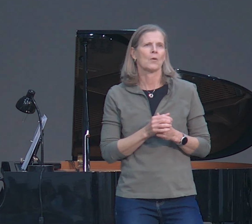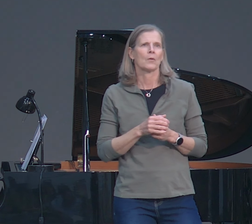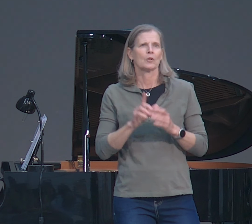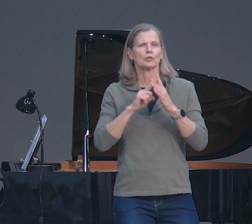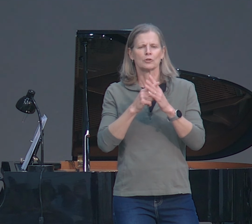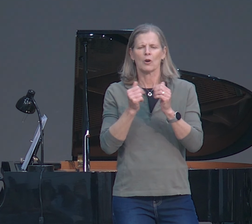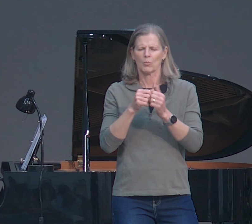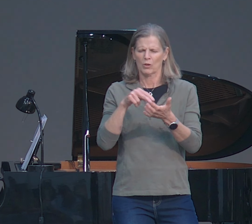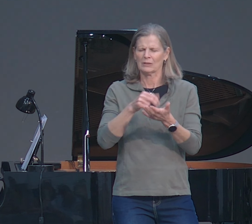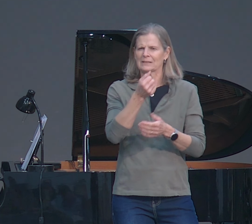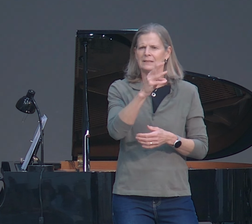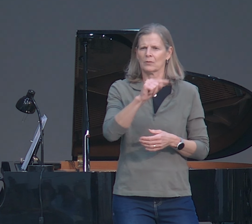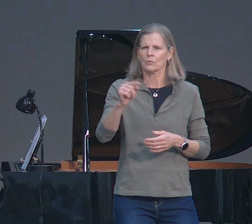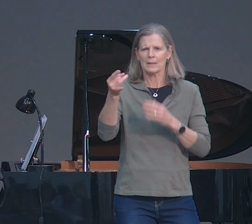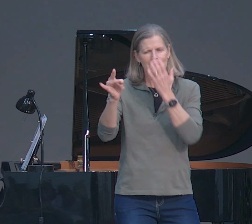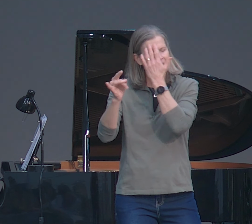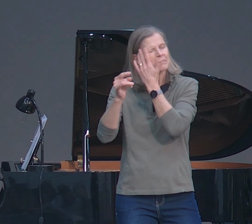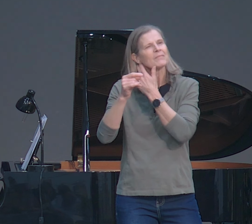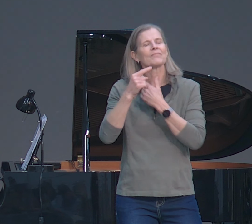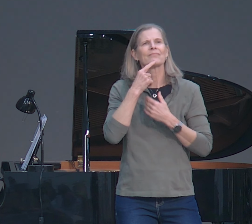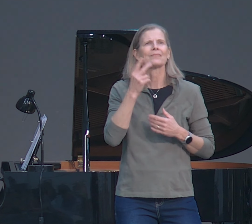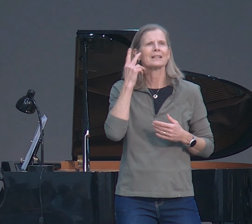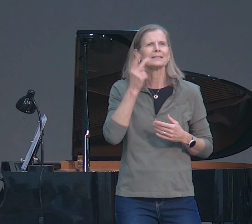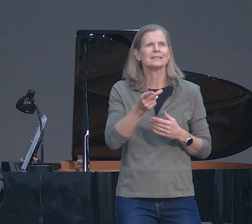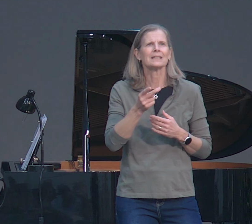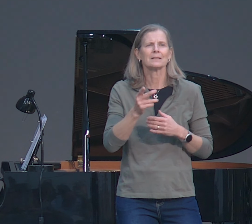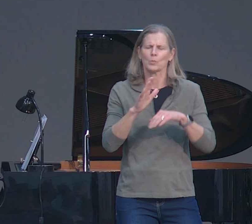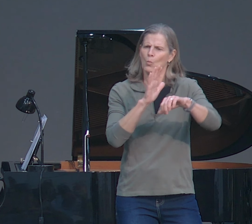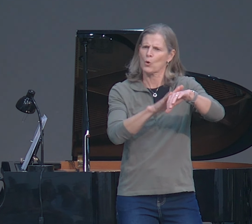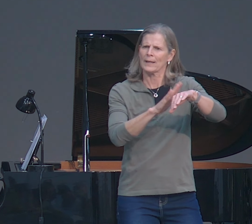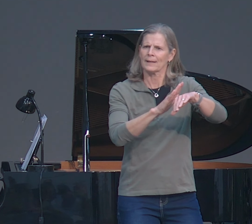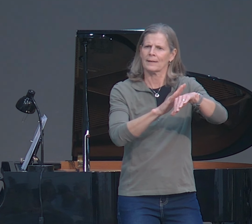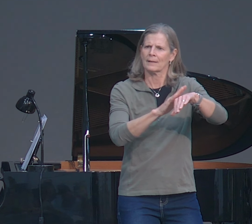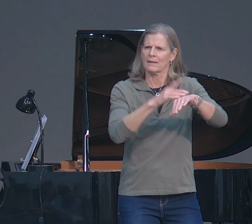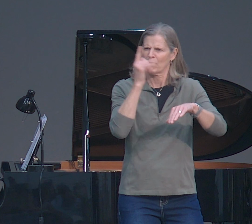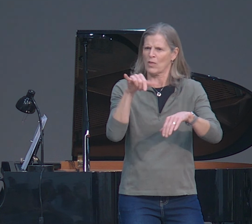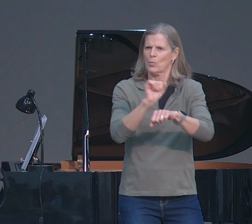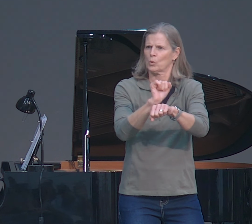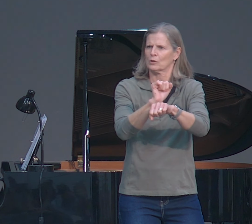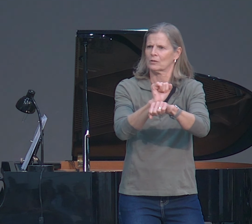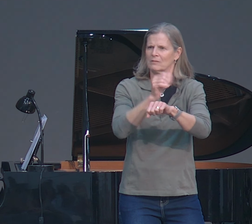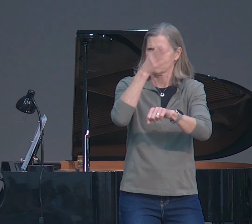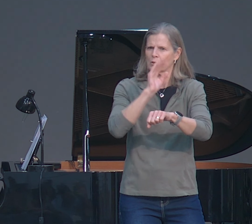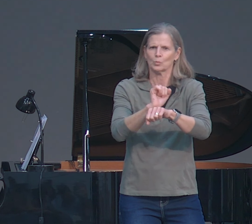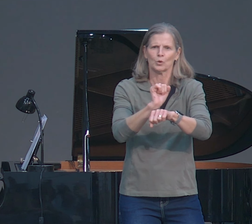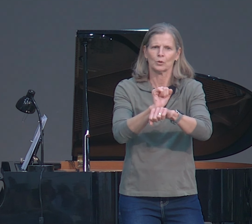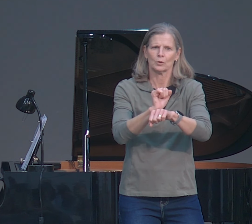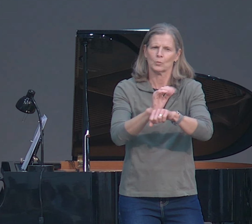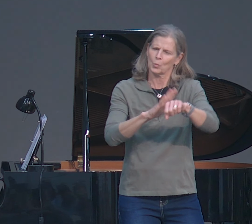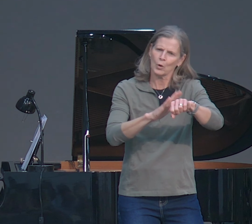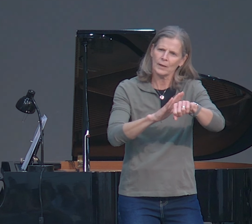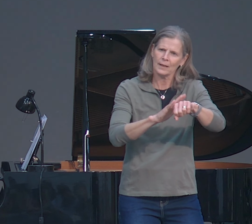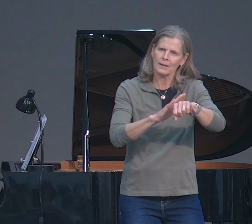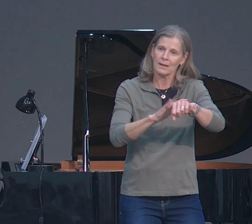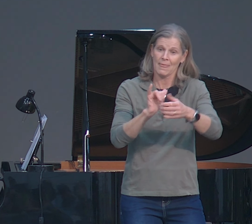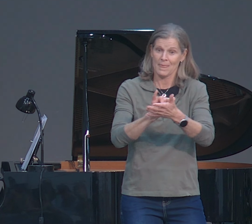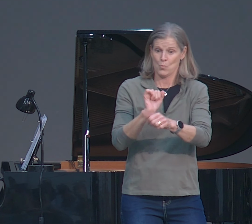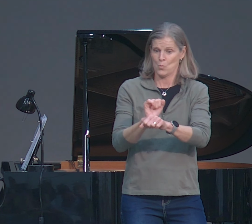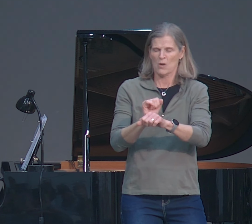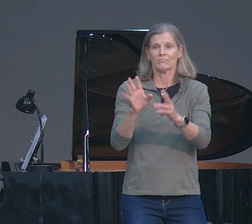looking at verses 16 through 18, and here we see a warning for the mission. A warning for the mission. The task